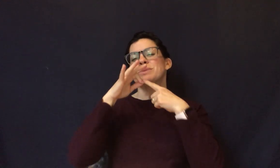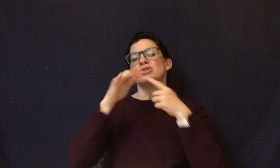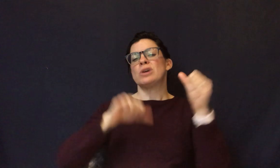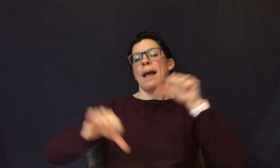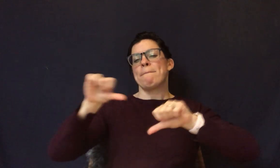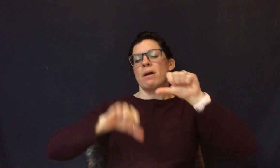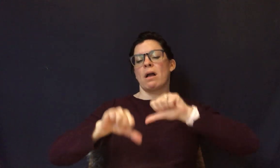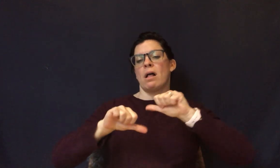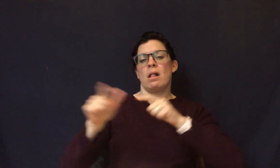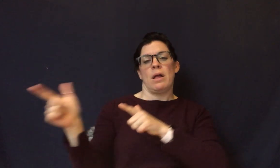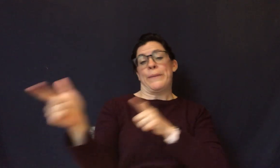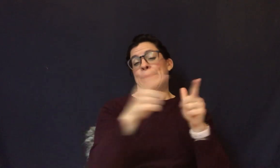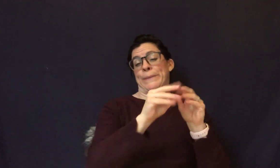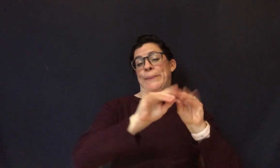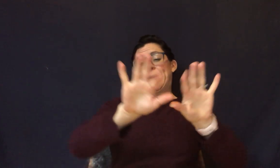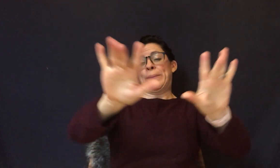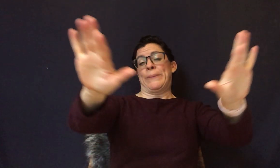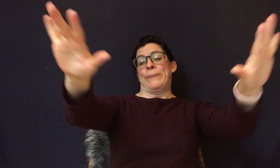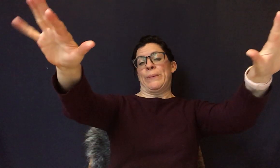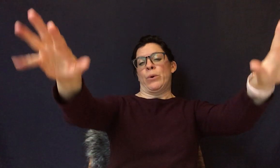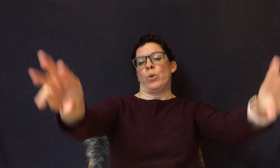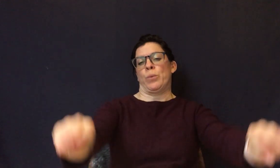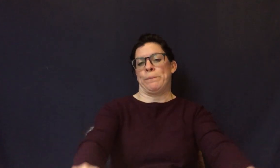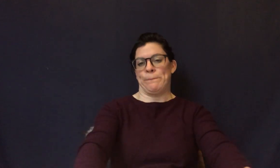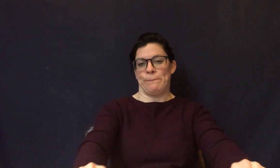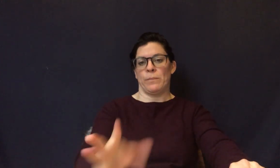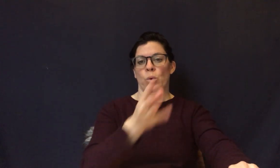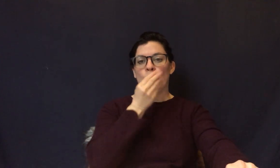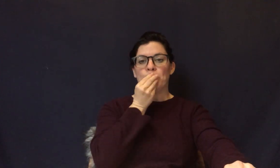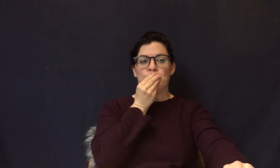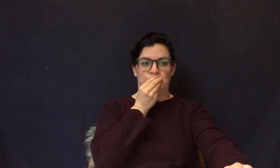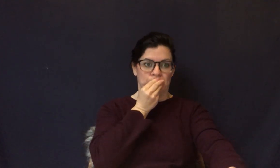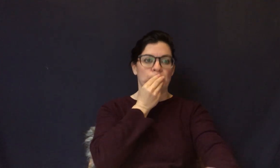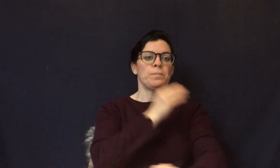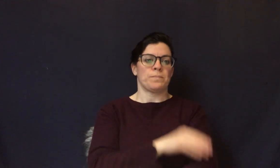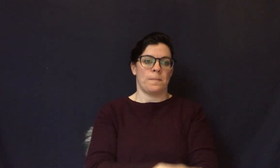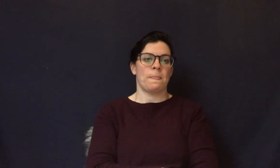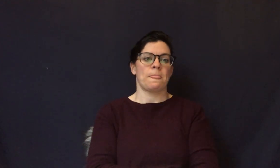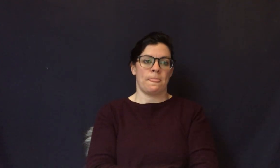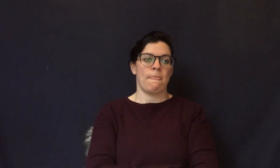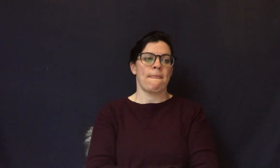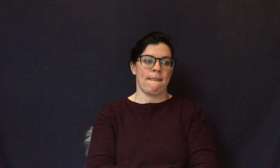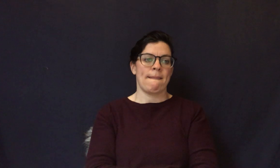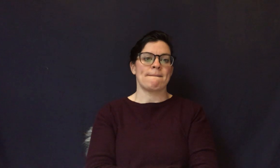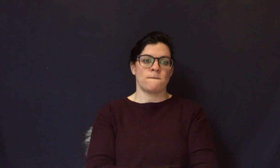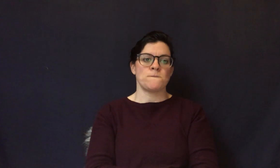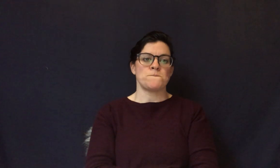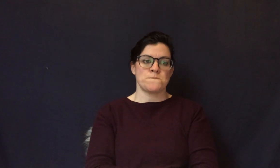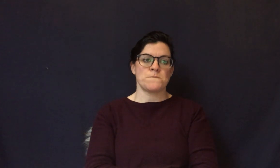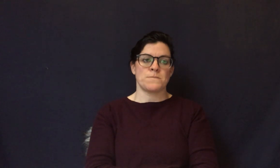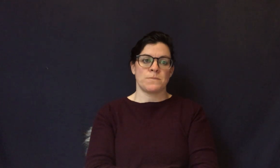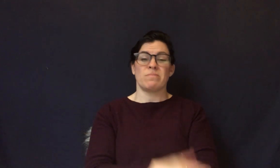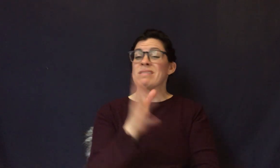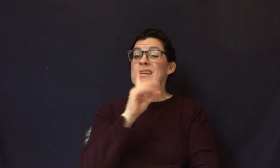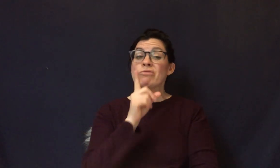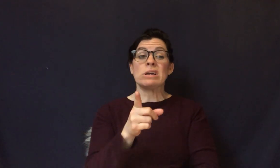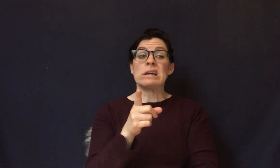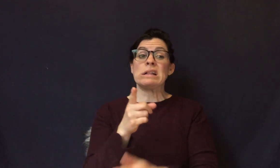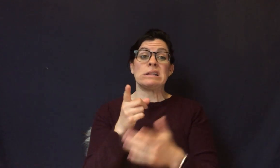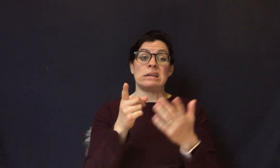is a simple fire. You could have them in your house at any time. Okay? Class B fire is a little more